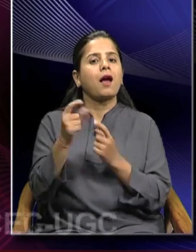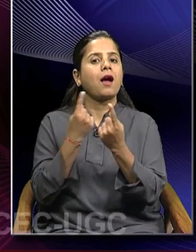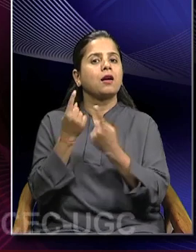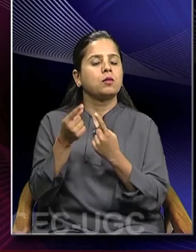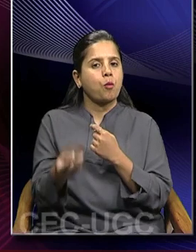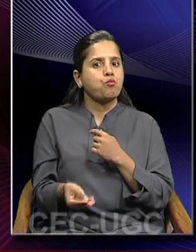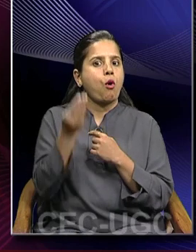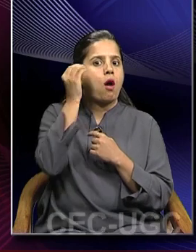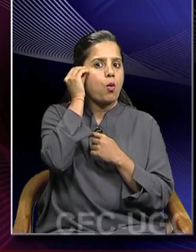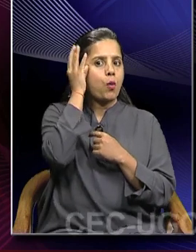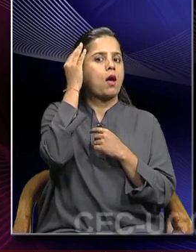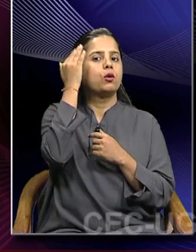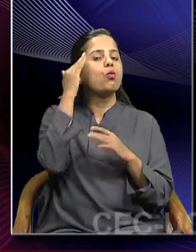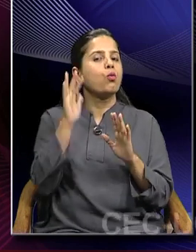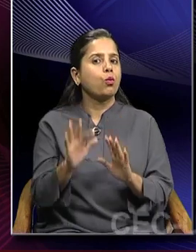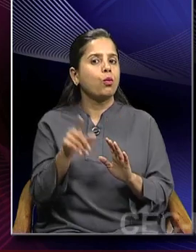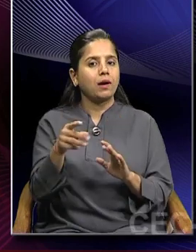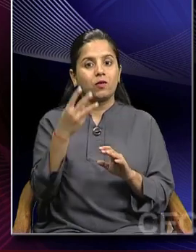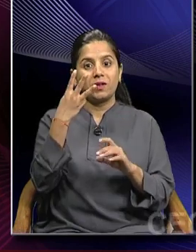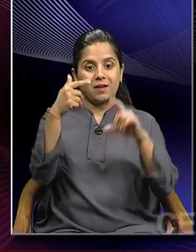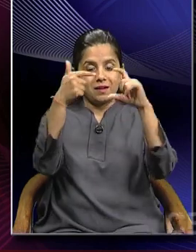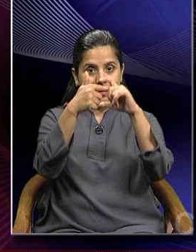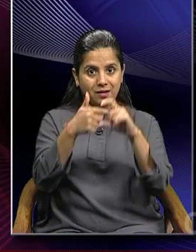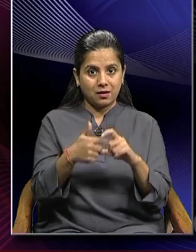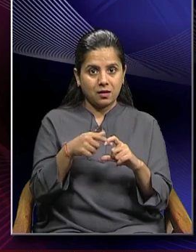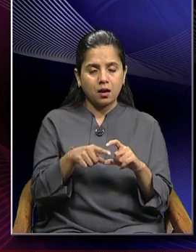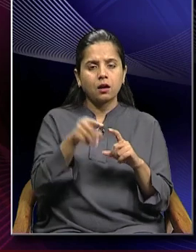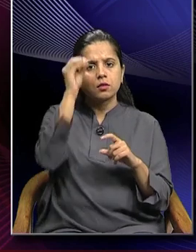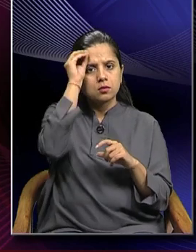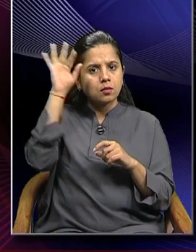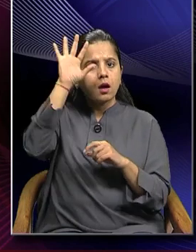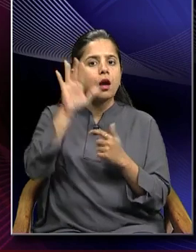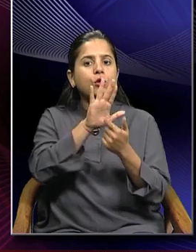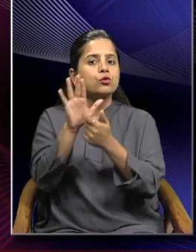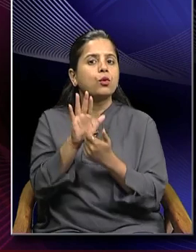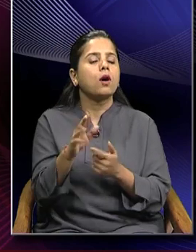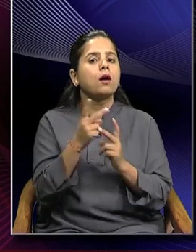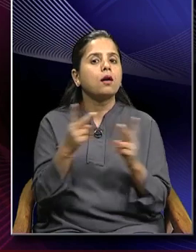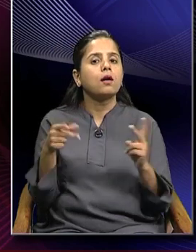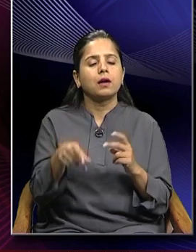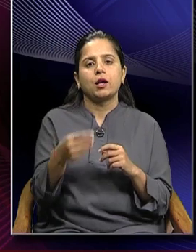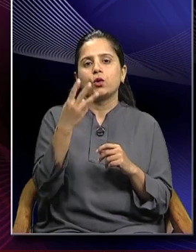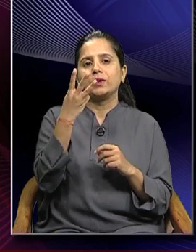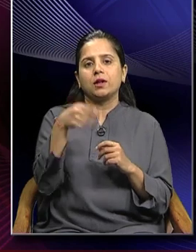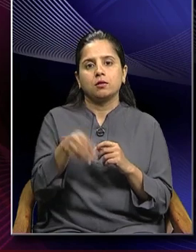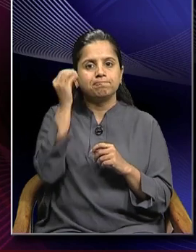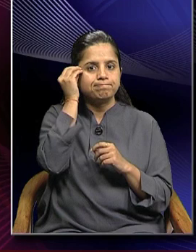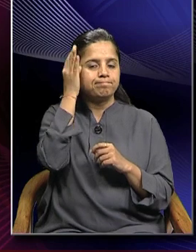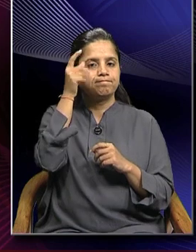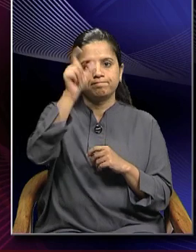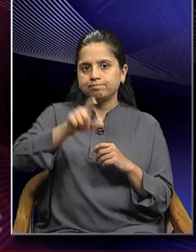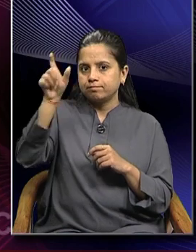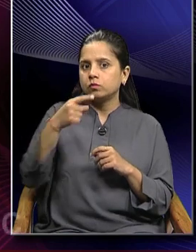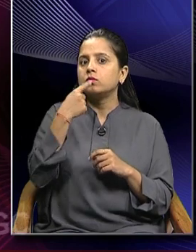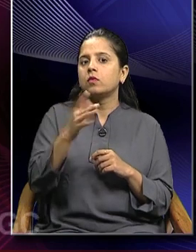aware, and these 3 E's, they are metaphorically represented by the 3 wise men. People say